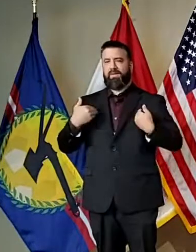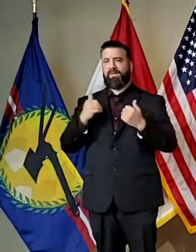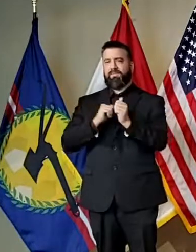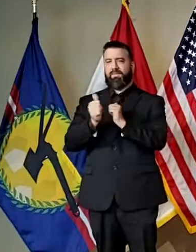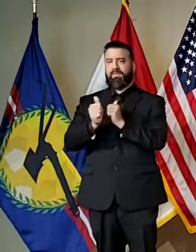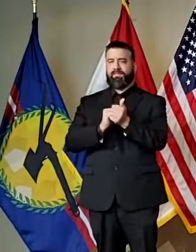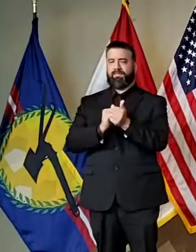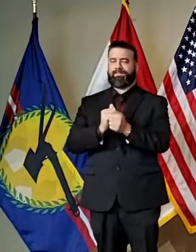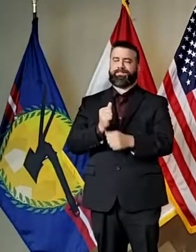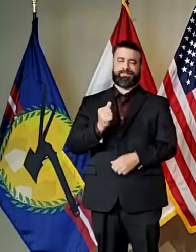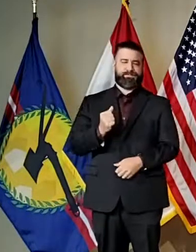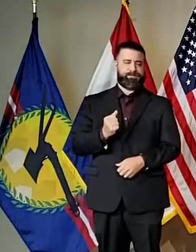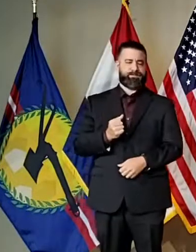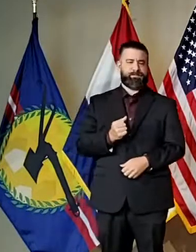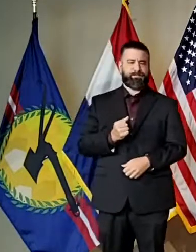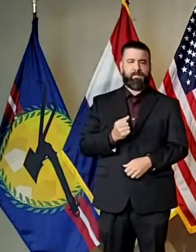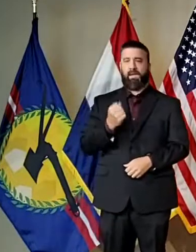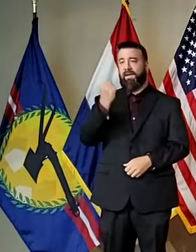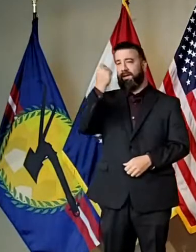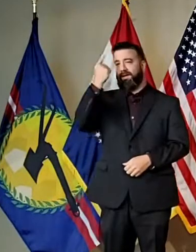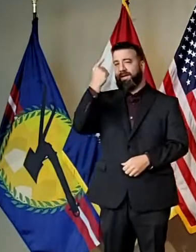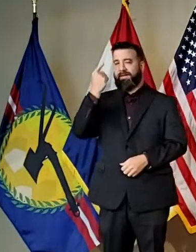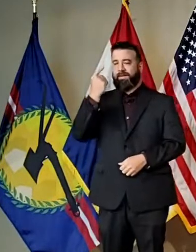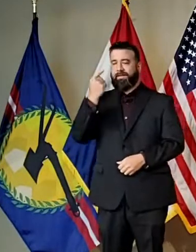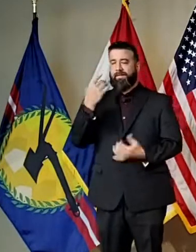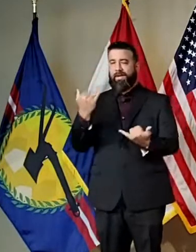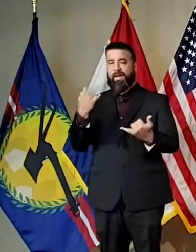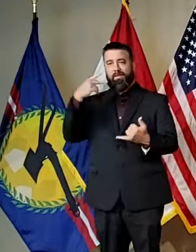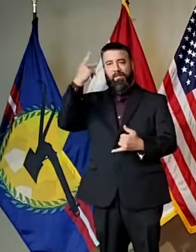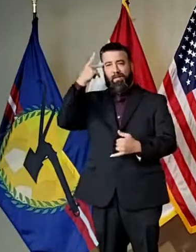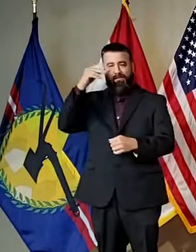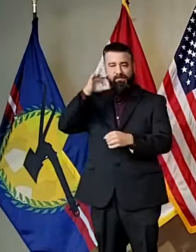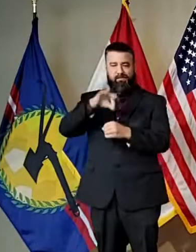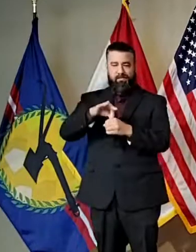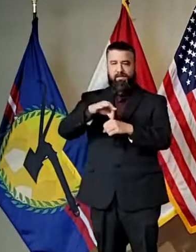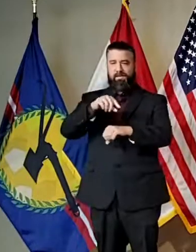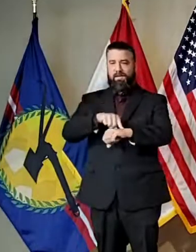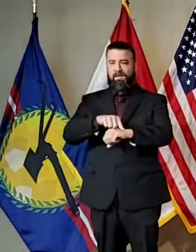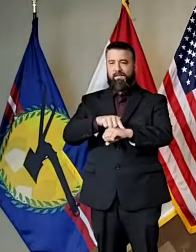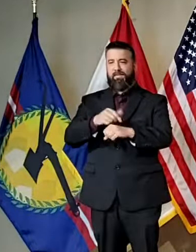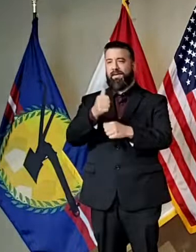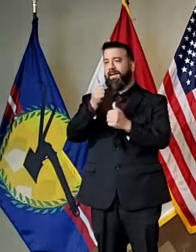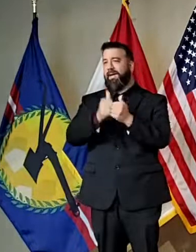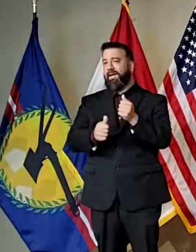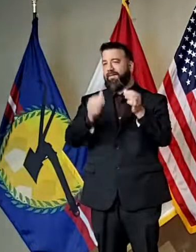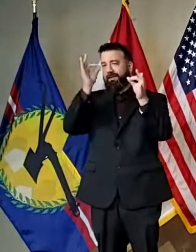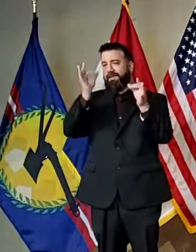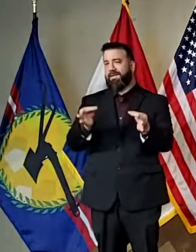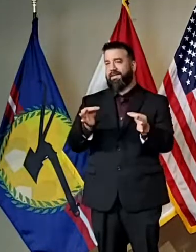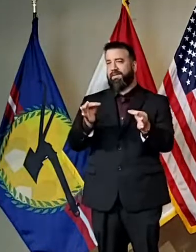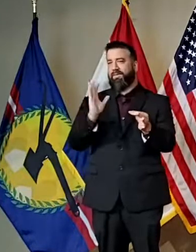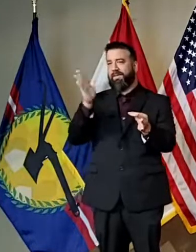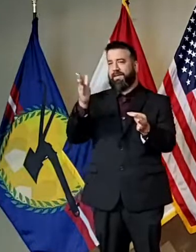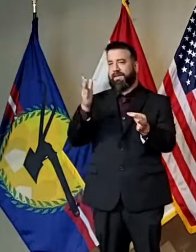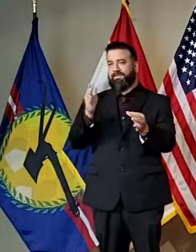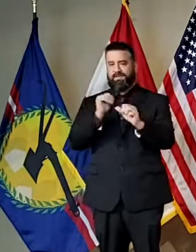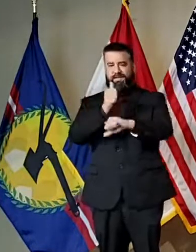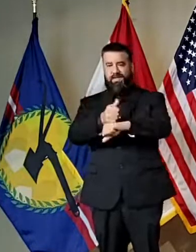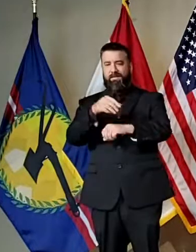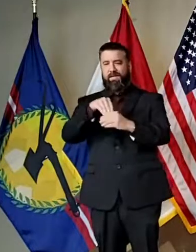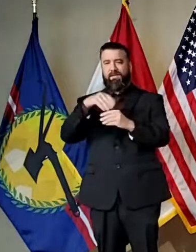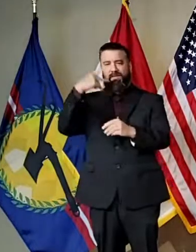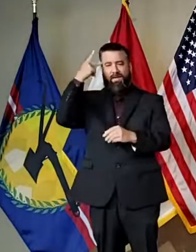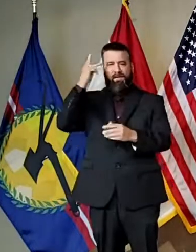political cycle, and every decision that's made in government will be framed in a political context. But we